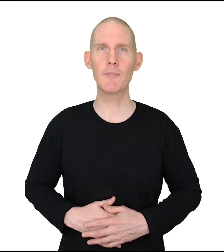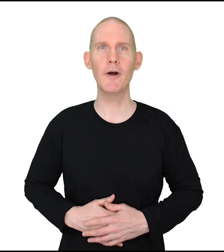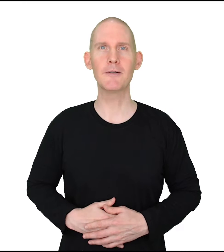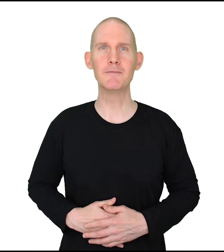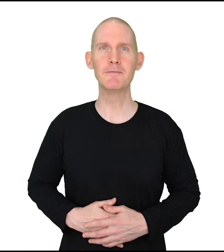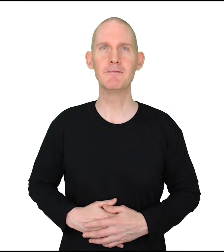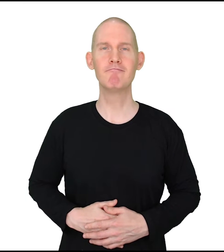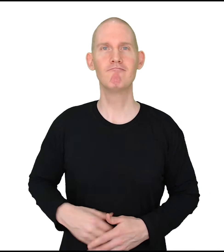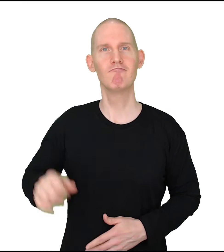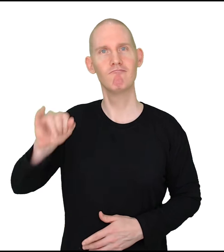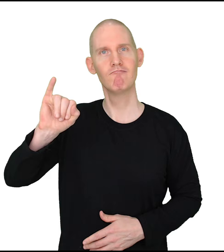apart.